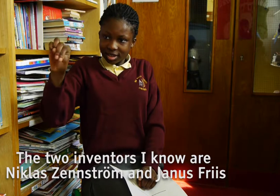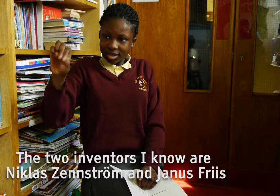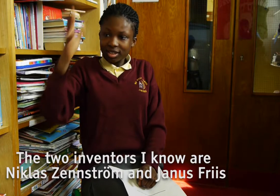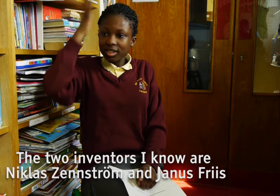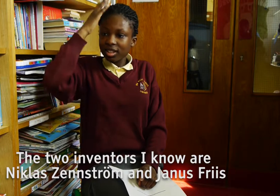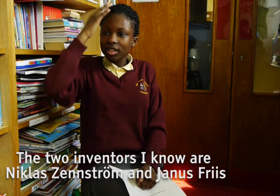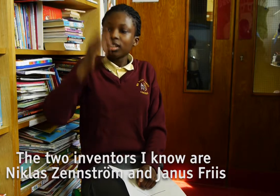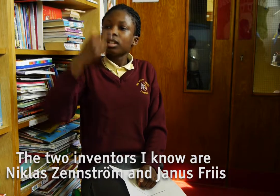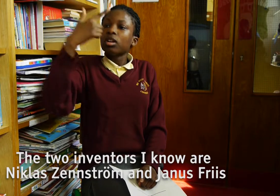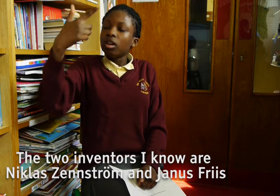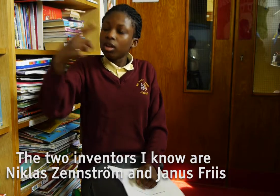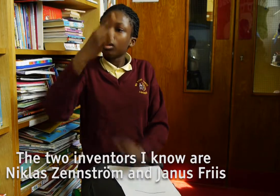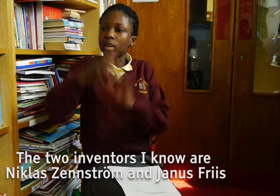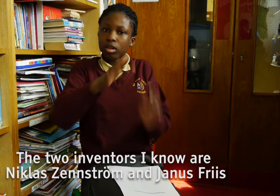and Janus Fries.